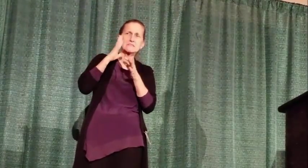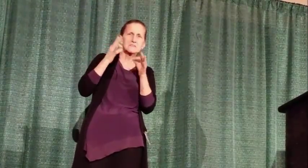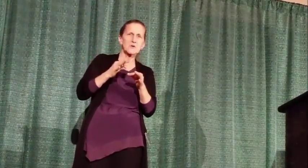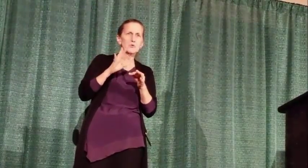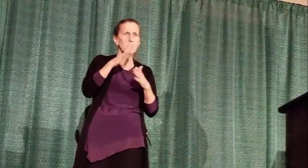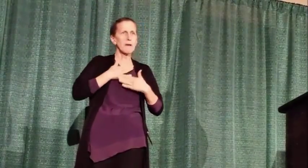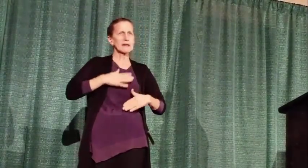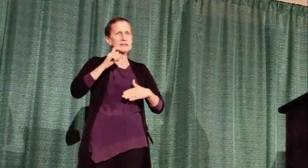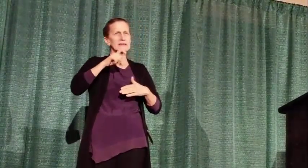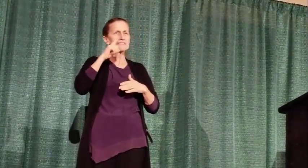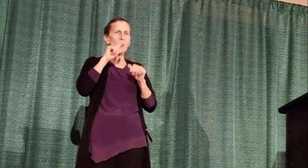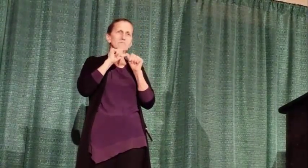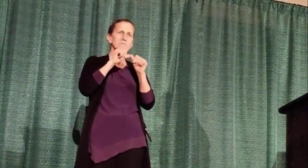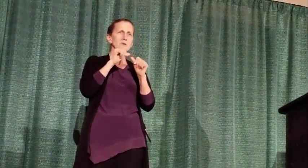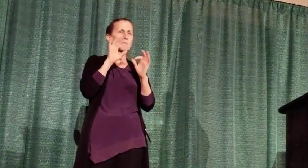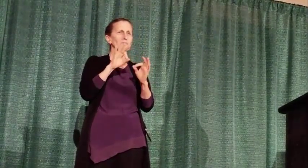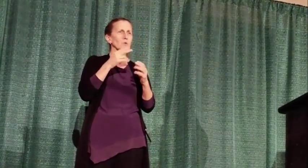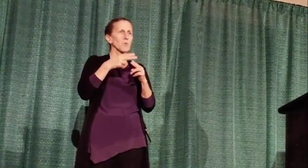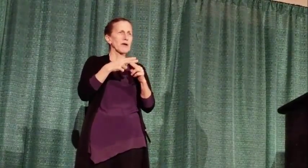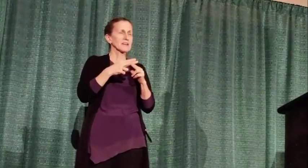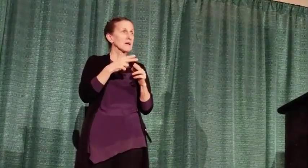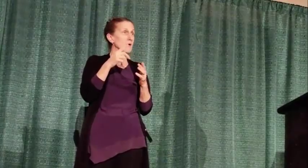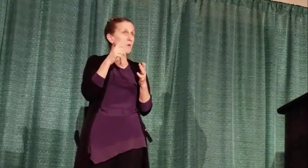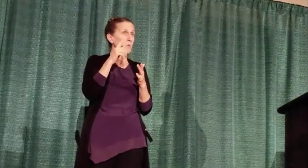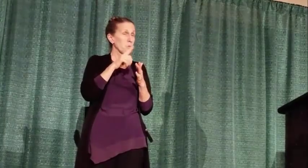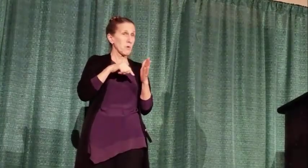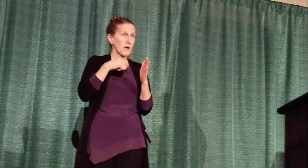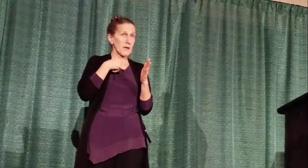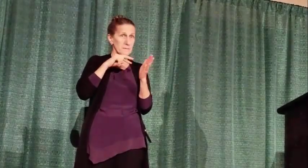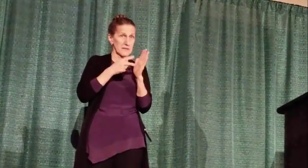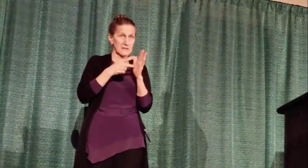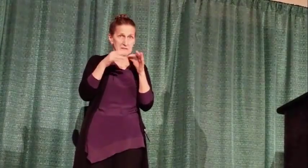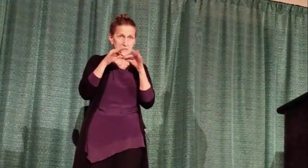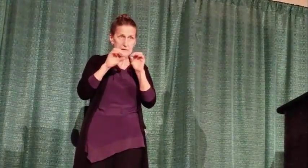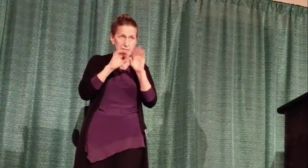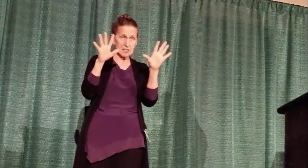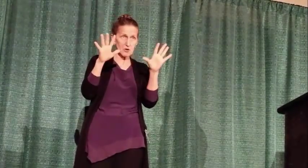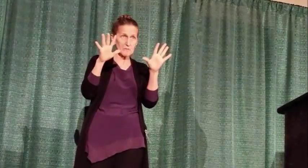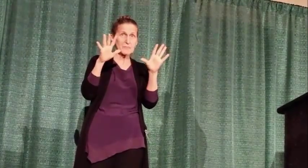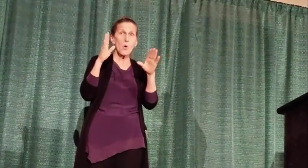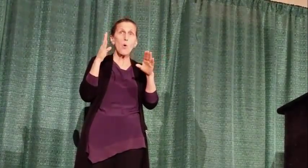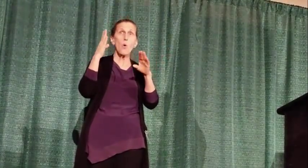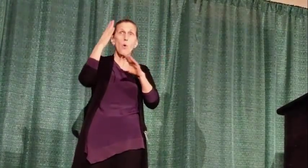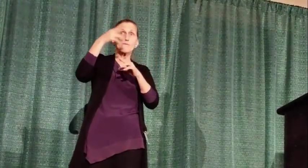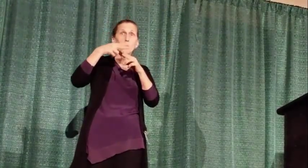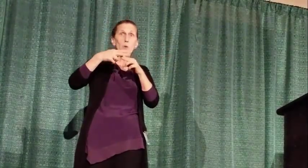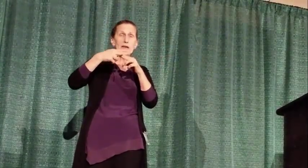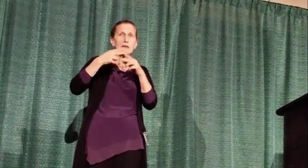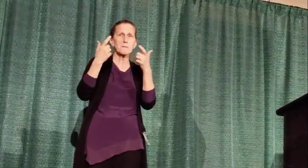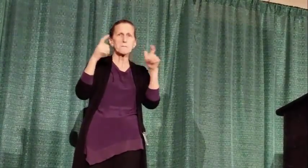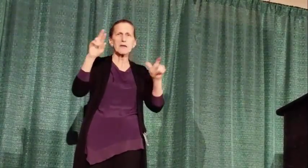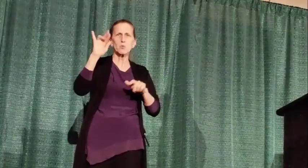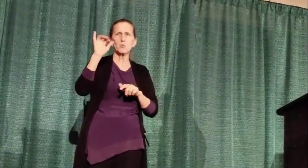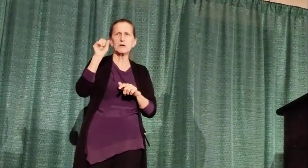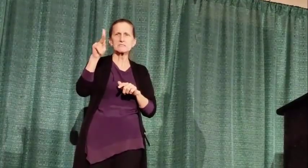would need to maintain your perfect weight? Now what I'm saying here, to be really clear, is that being overweight is a major risk factor